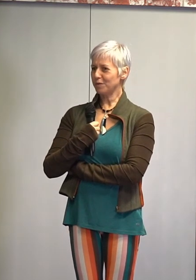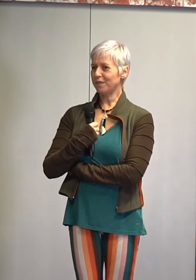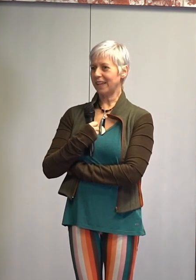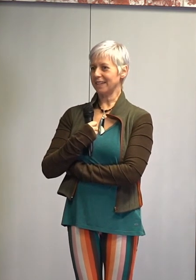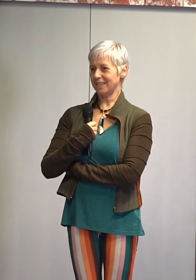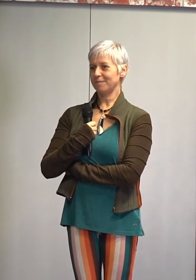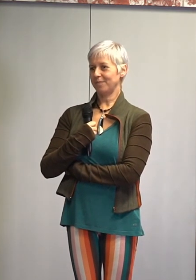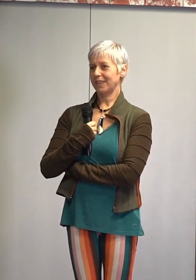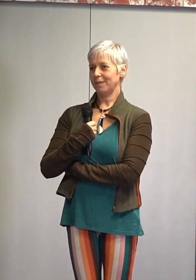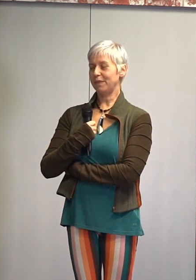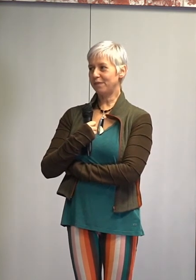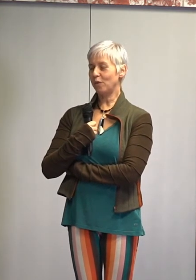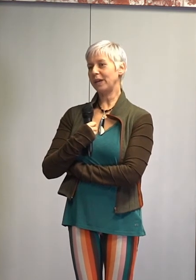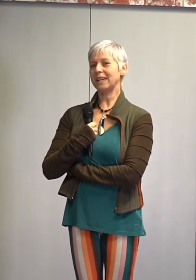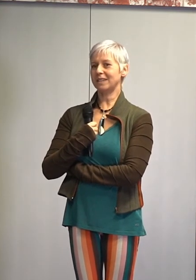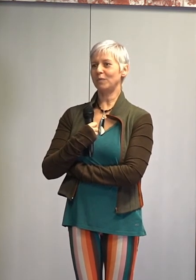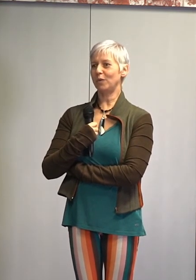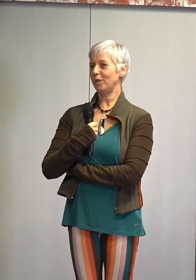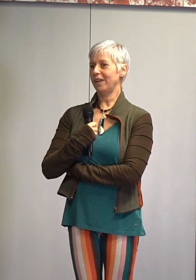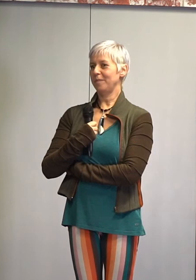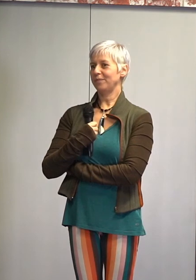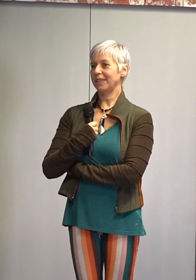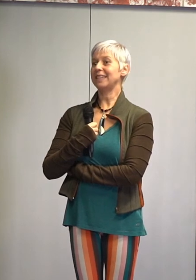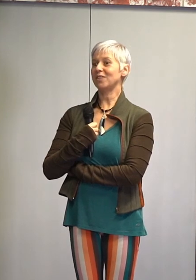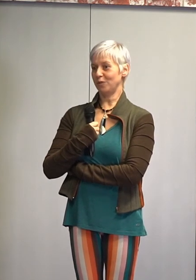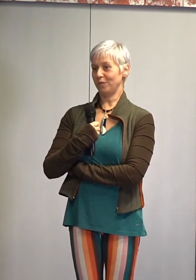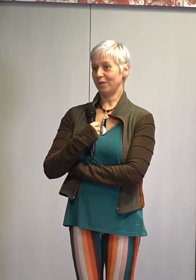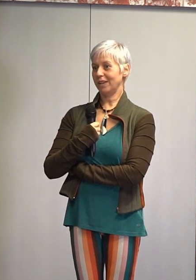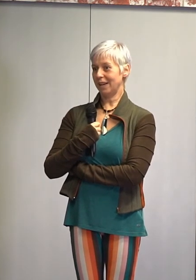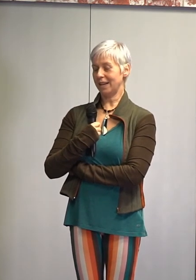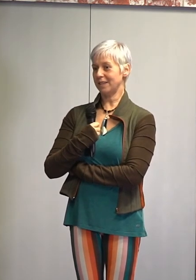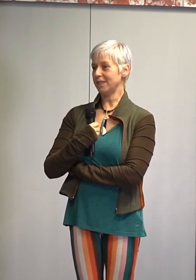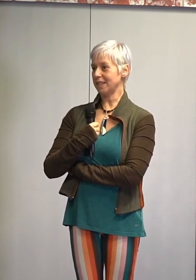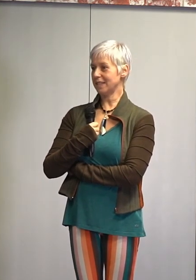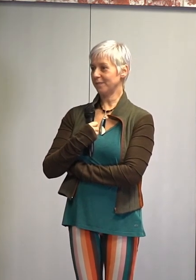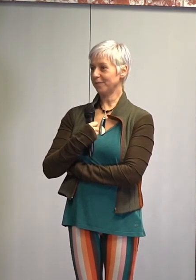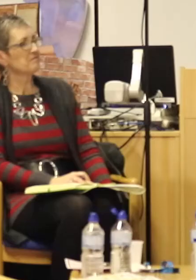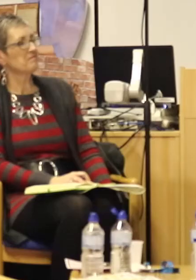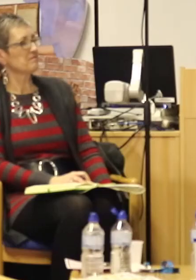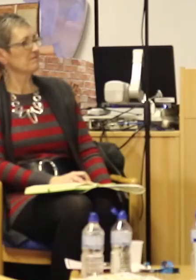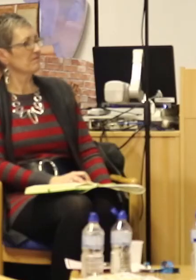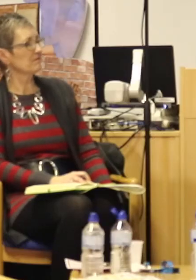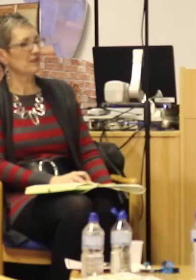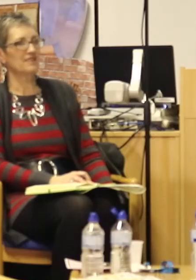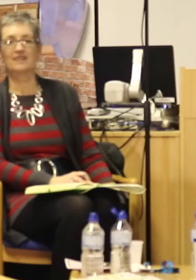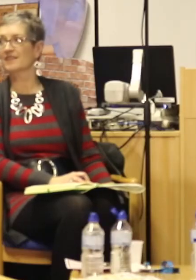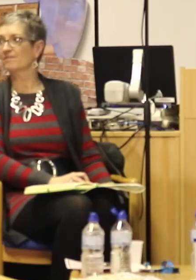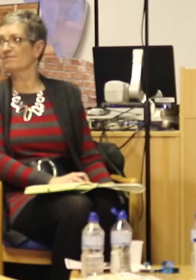sort of things before we get to the more additional services. Fascinating. Great. Yeah.